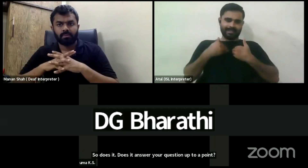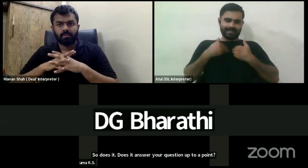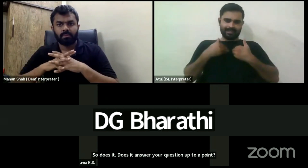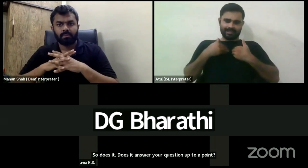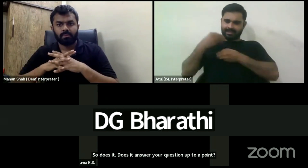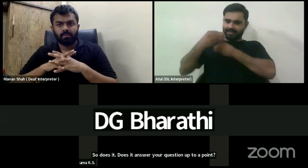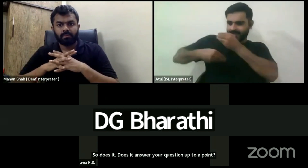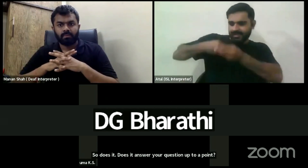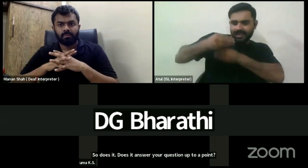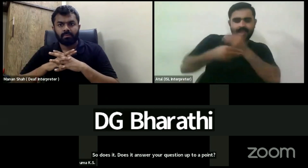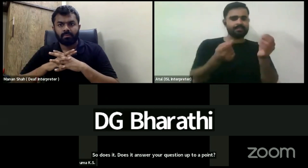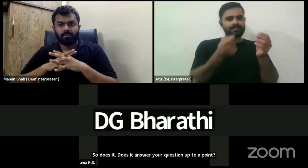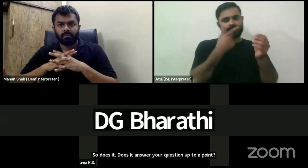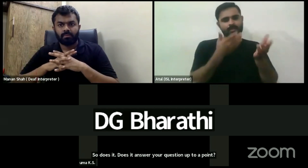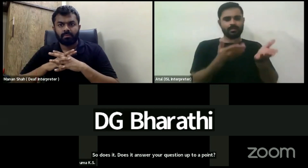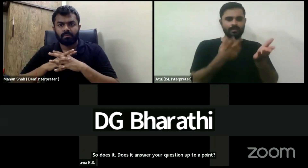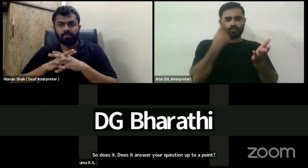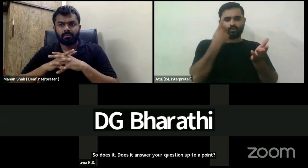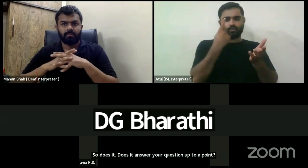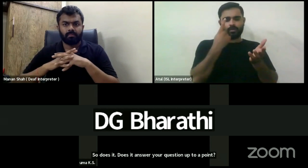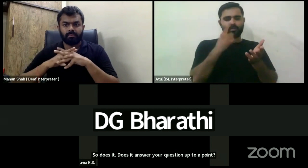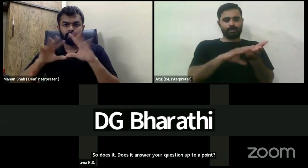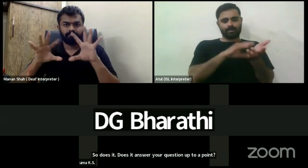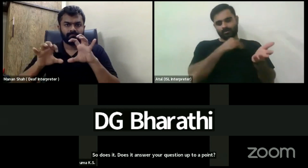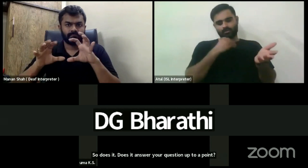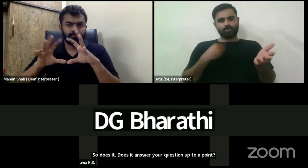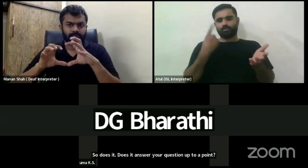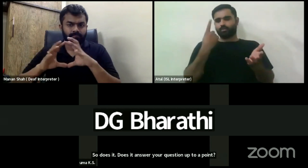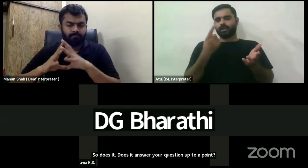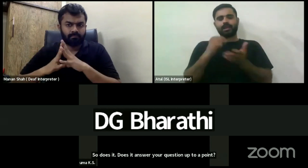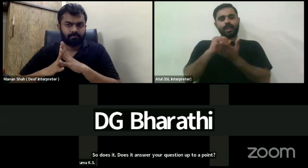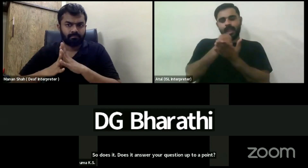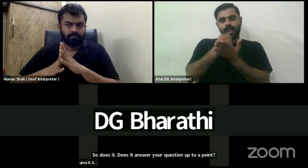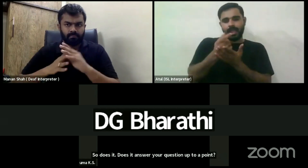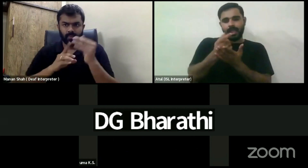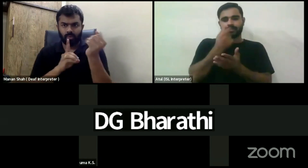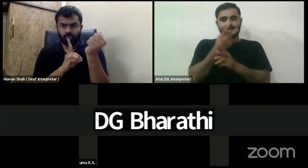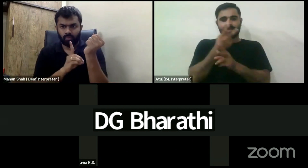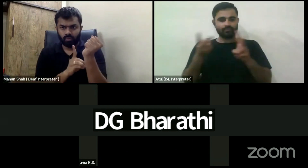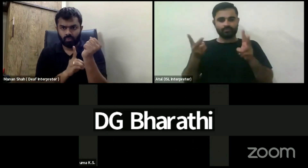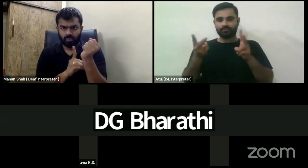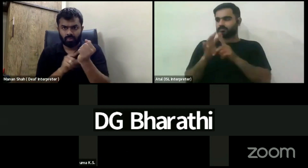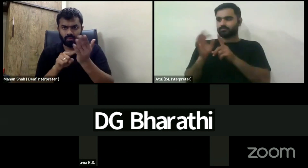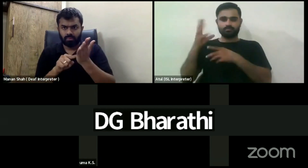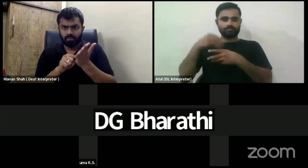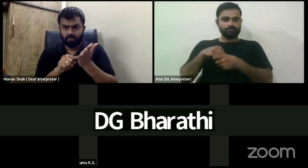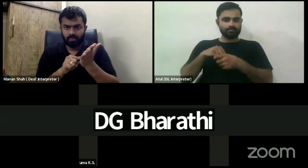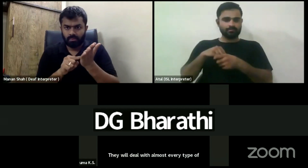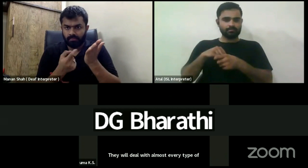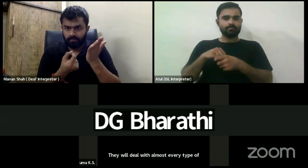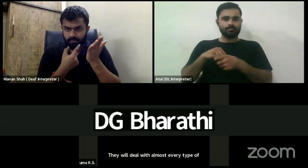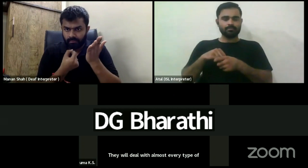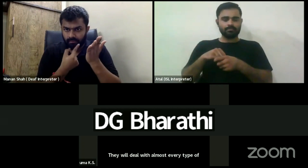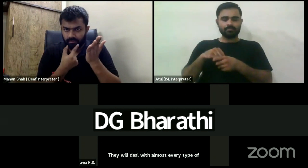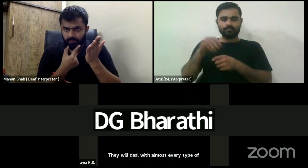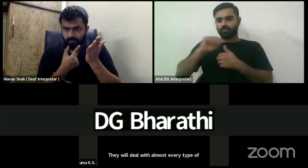traditional medicine, there will be one doctor from Siddha or Ayurveda or Unani. They will deal with almost every type of